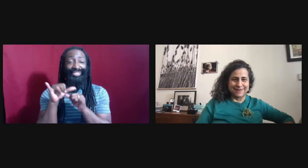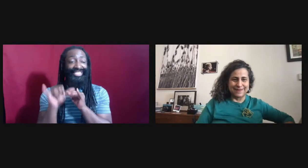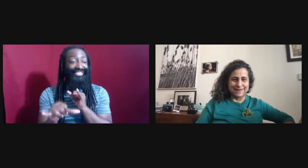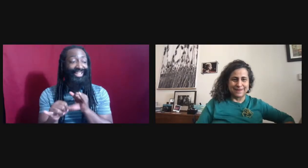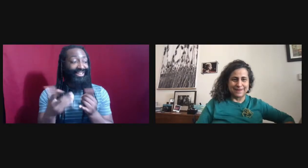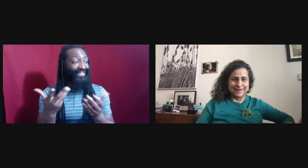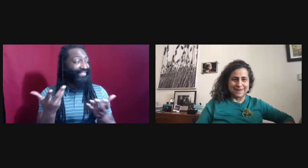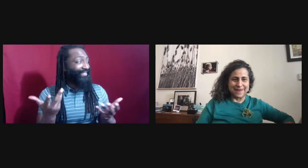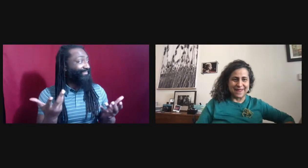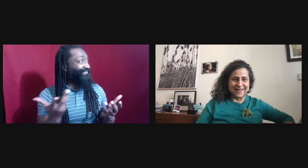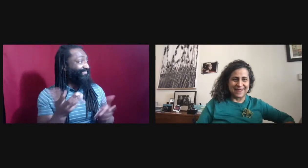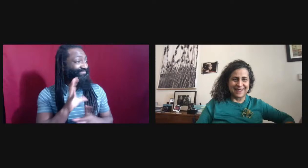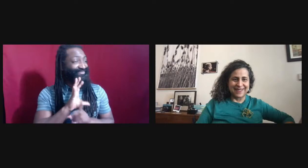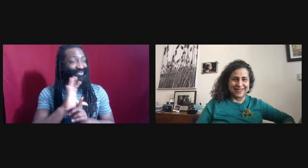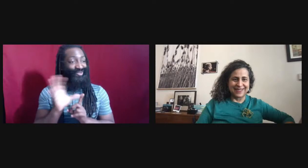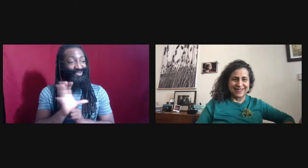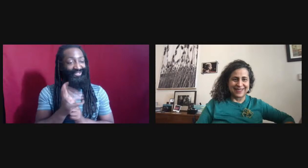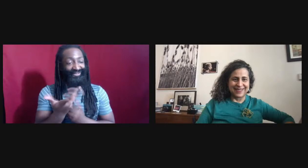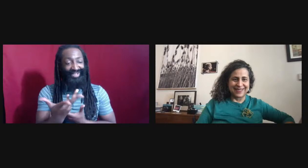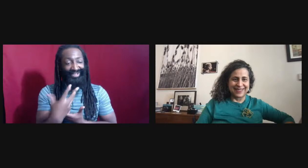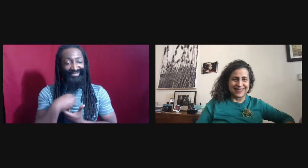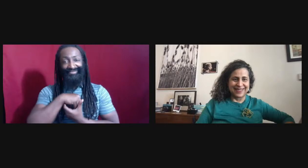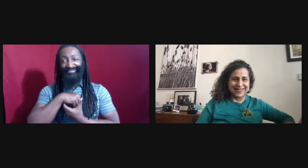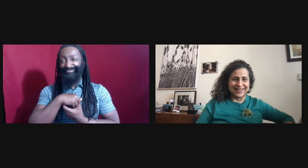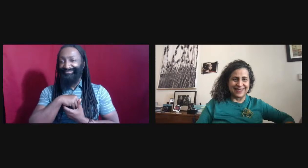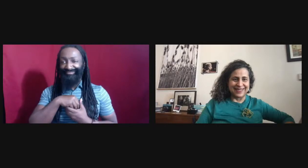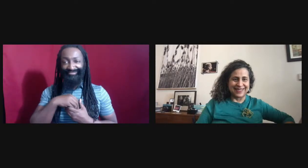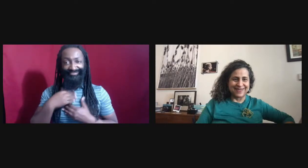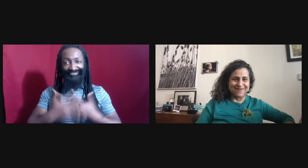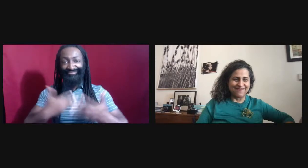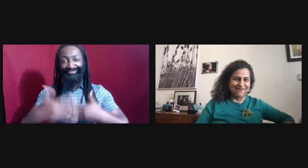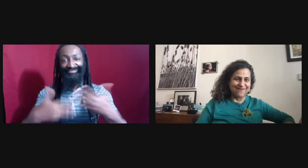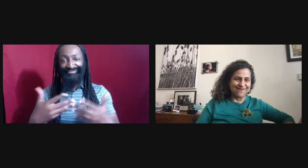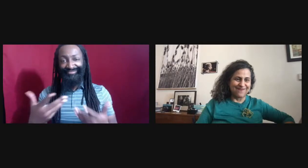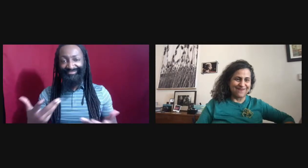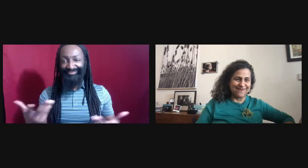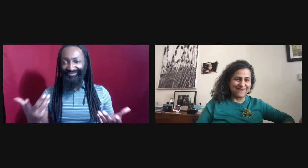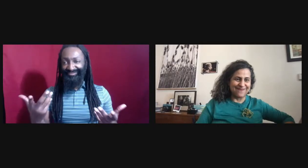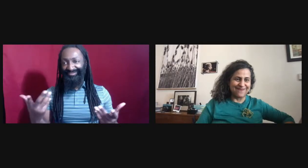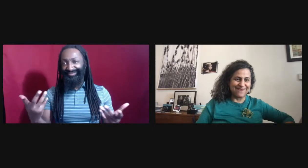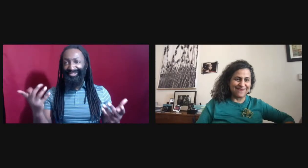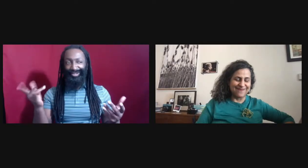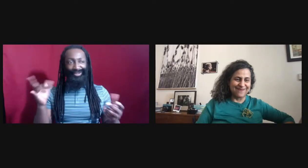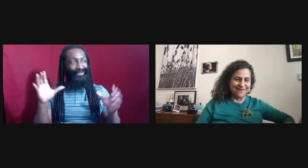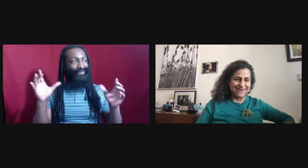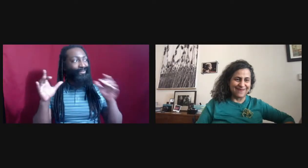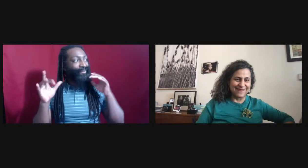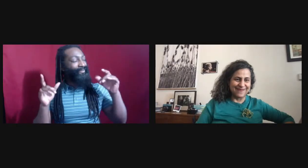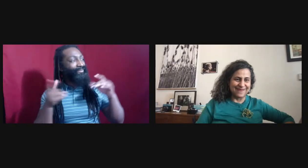Yeah. You know, sticking around, having that culture that you can stick